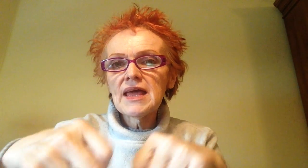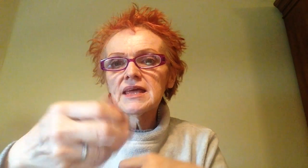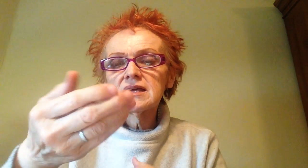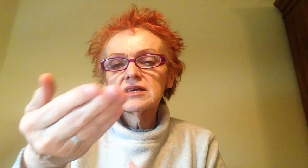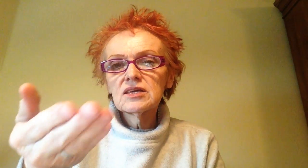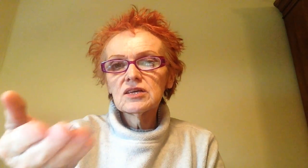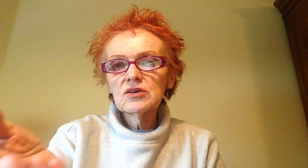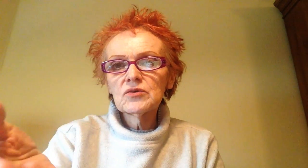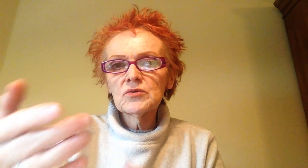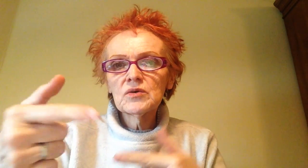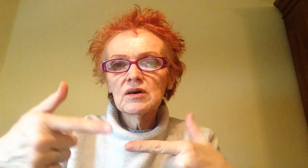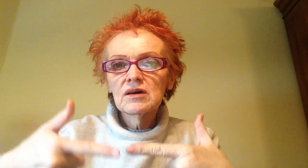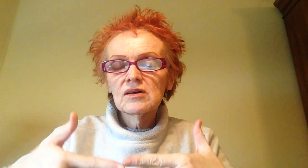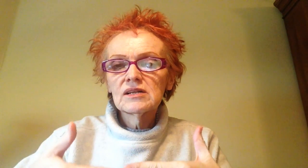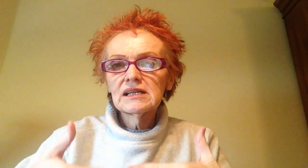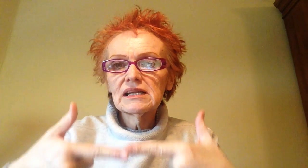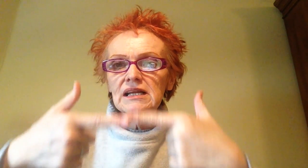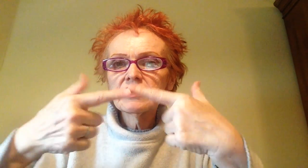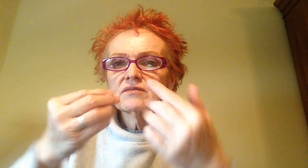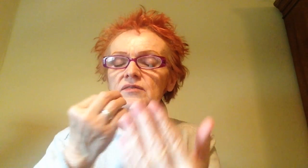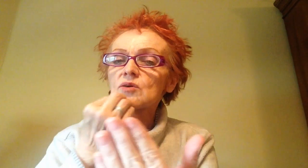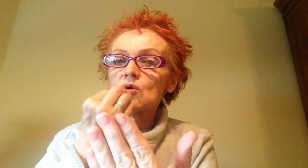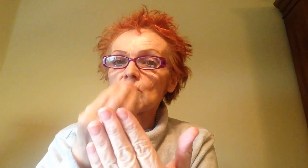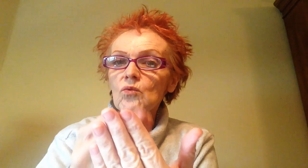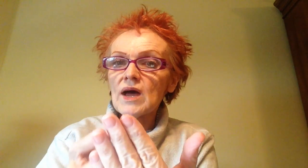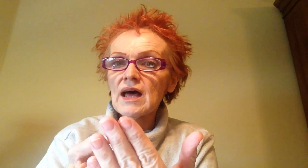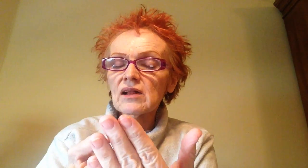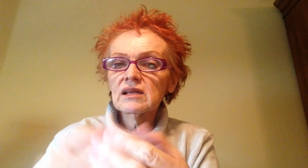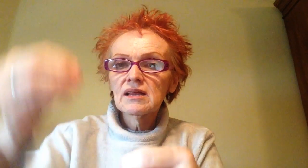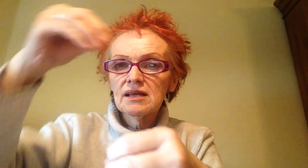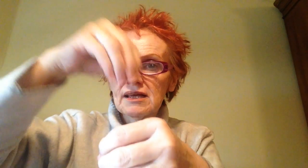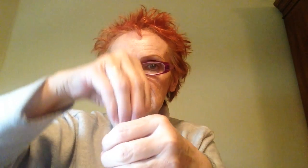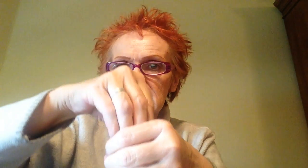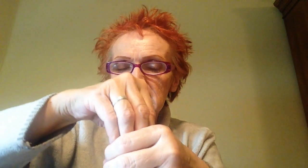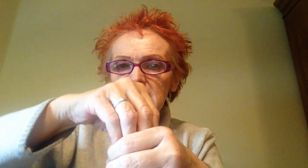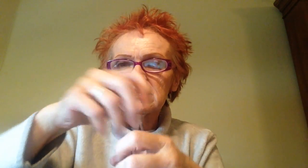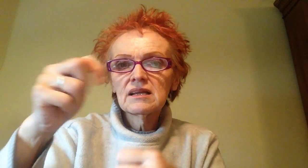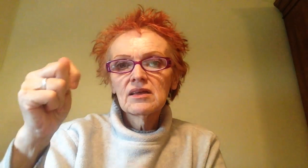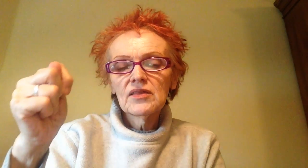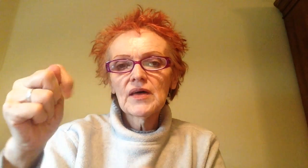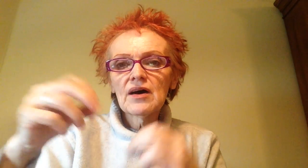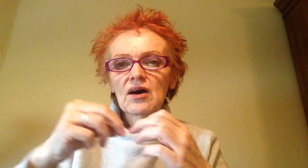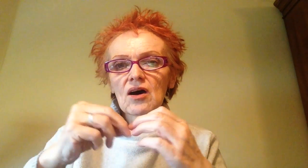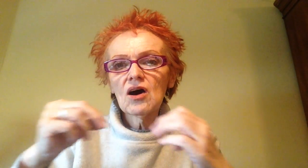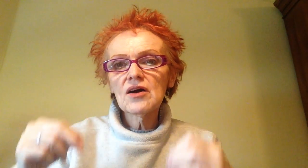May you live well in the